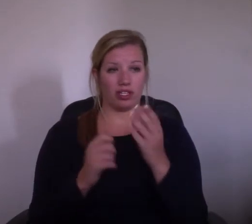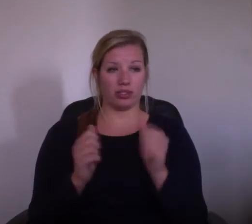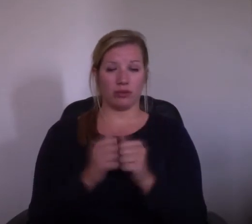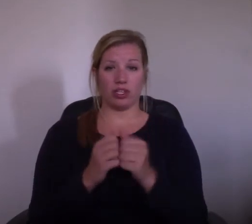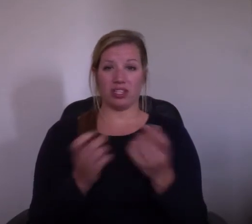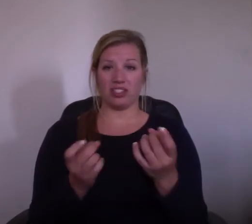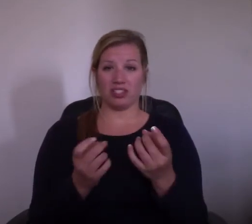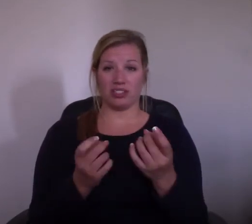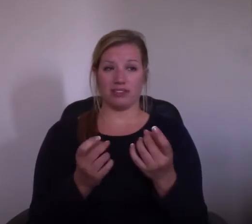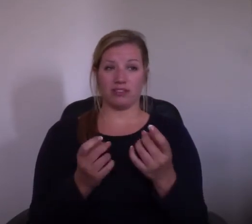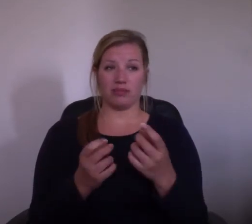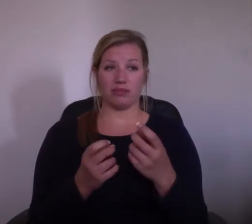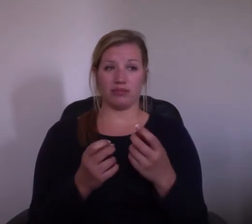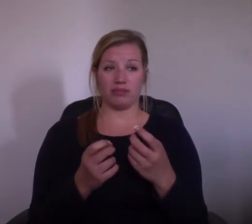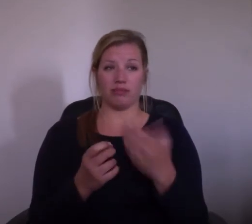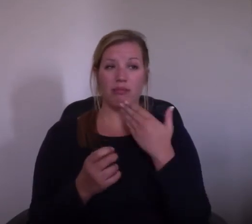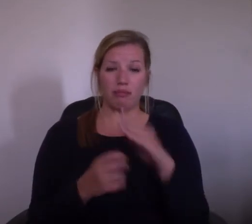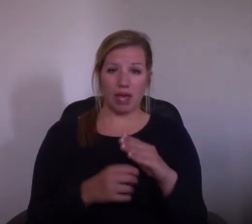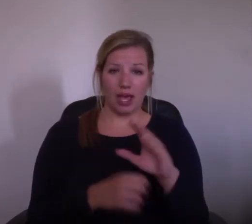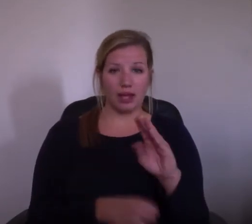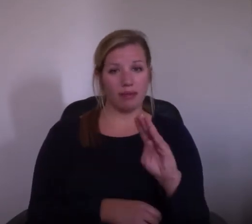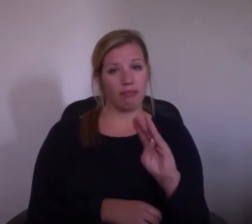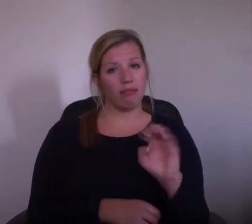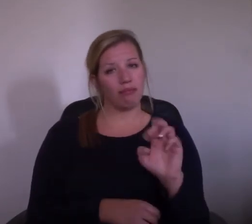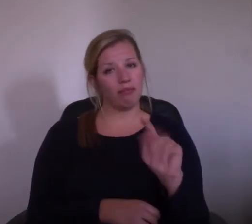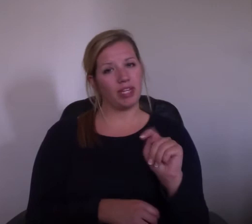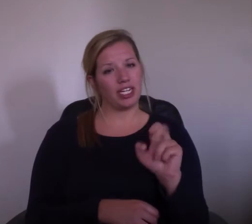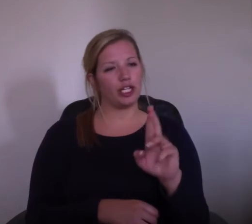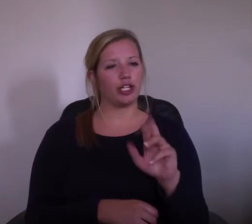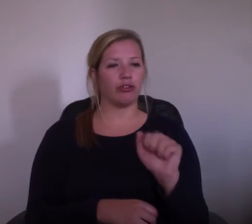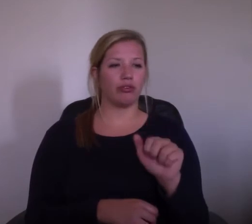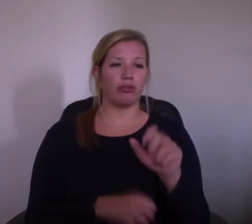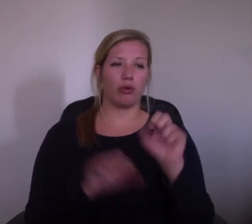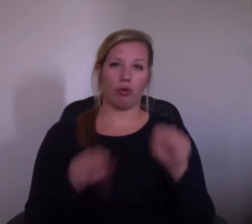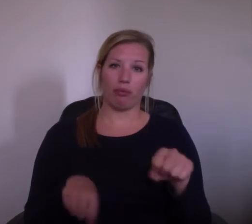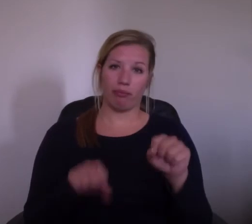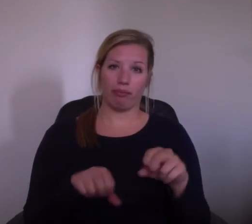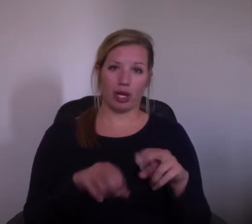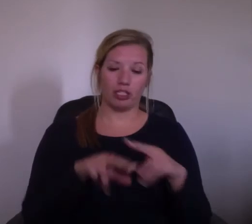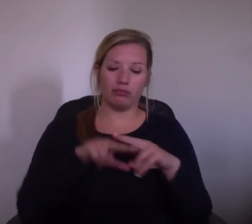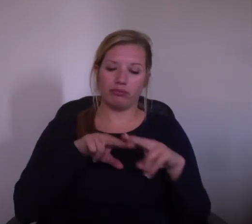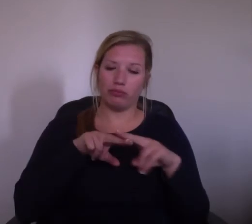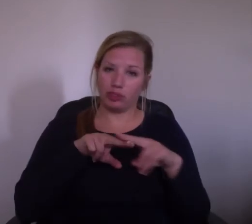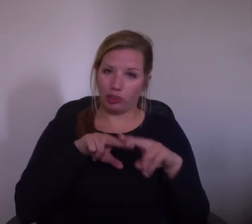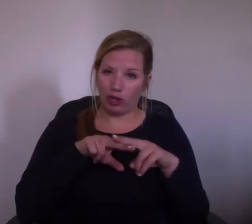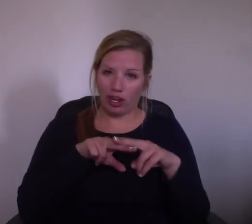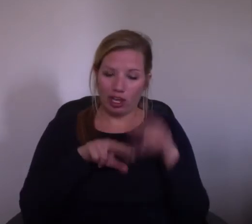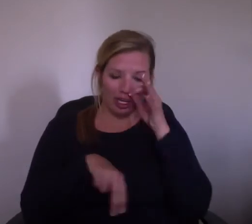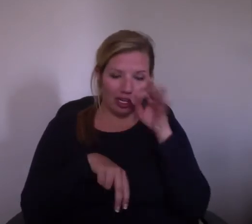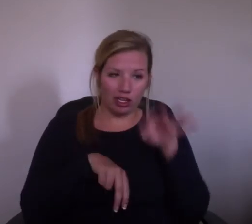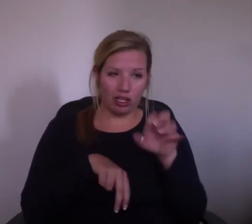Are you near a railroad where a train may derail and that train may be carrying hazardous material? Do you live near an